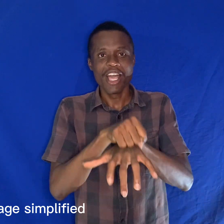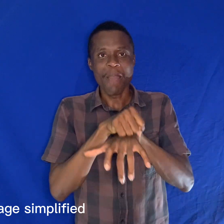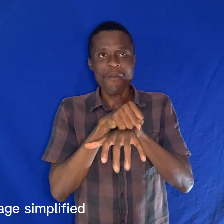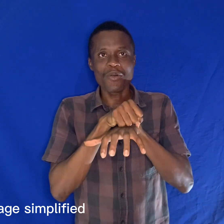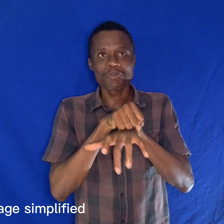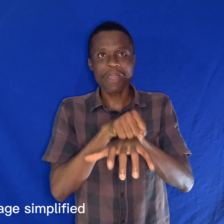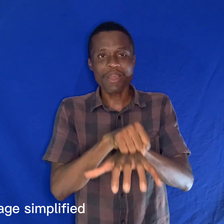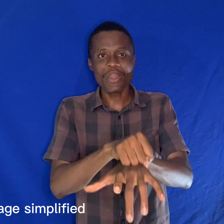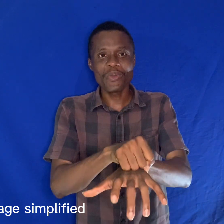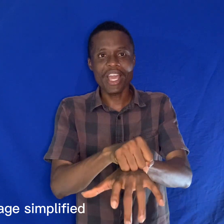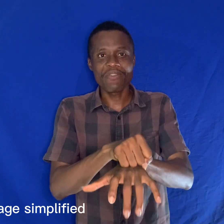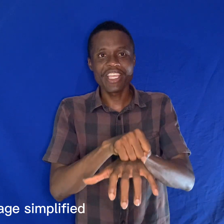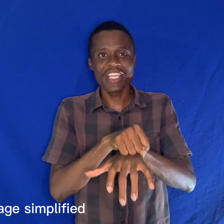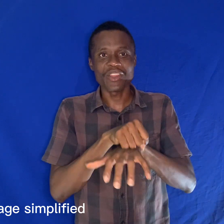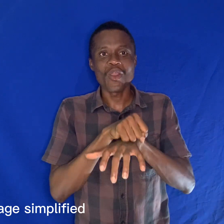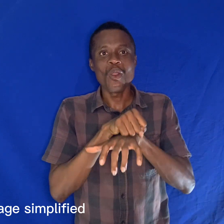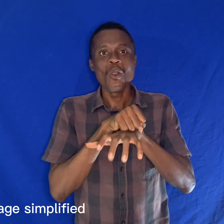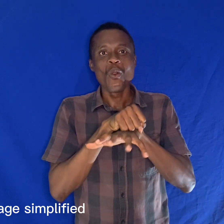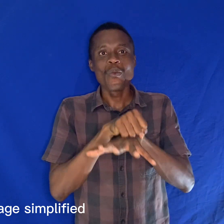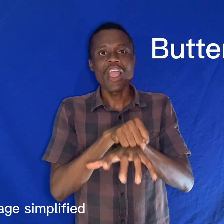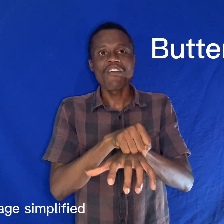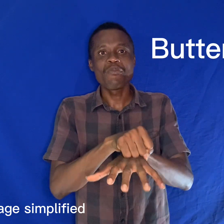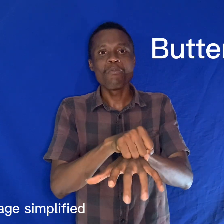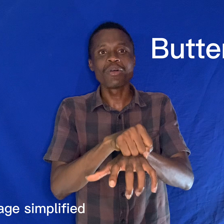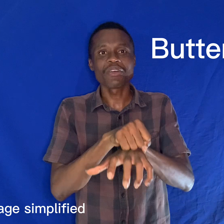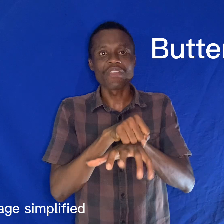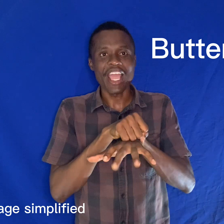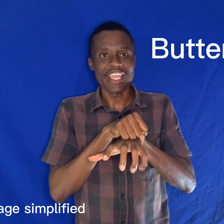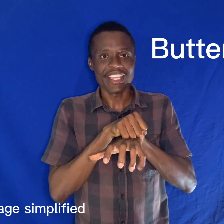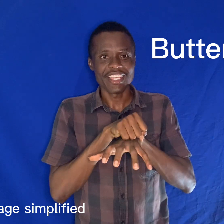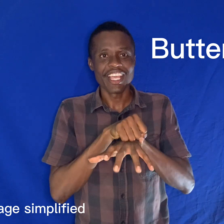Apart from spider, what do we have again? We have butterfly.